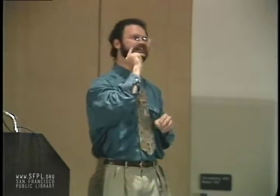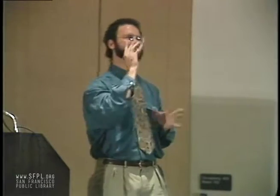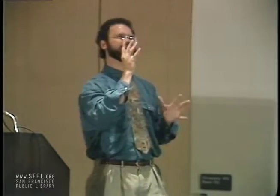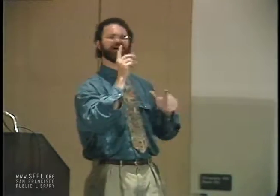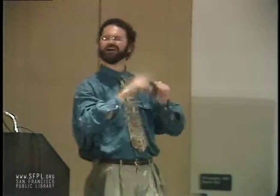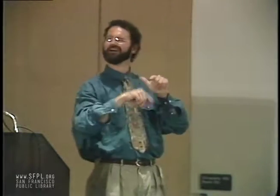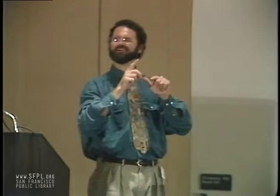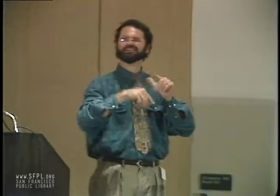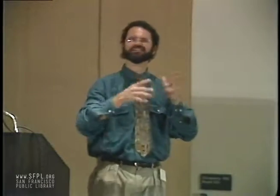connectedness.